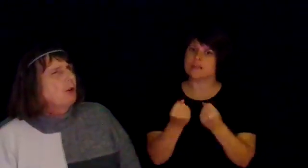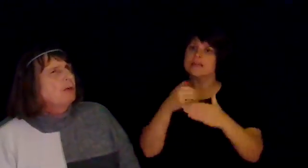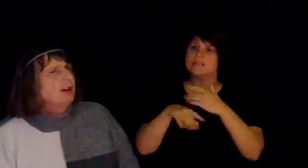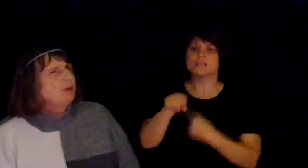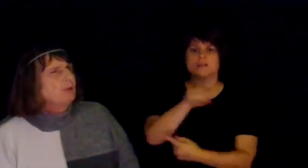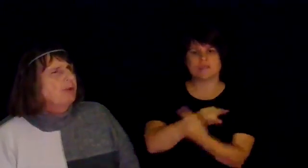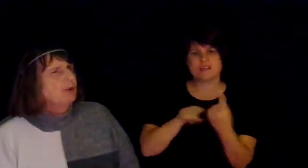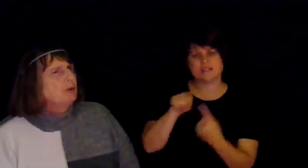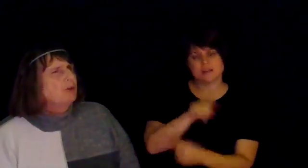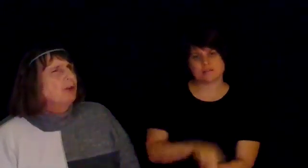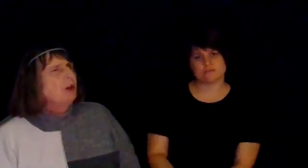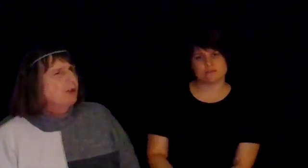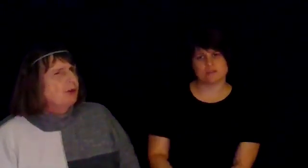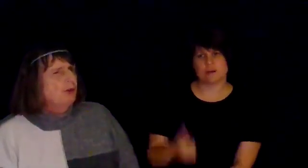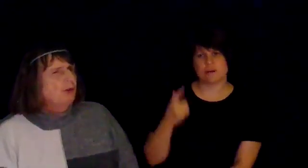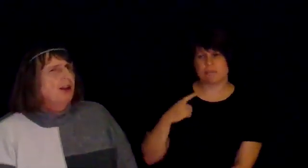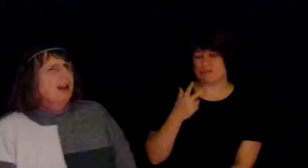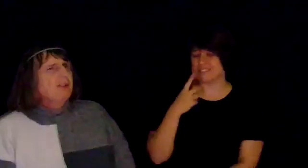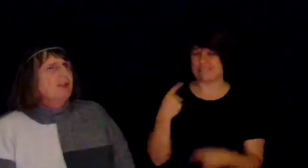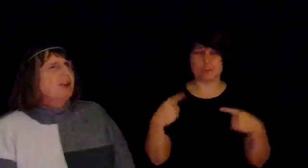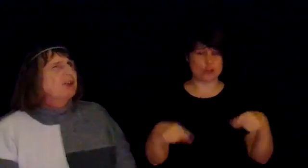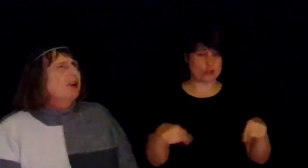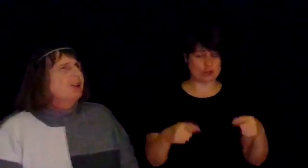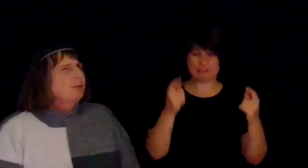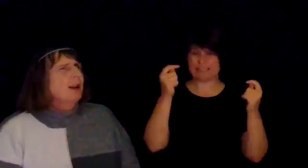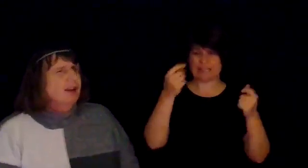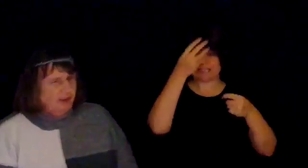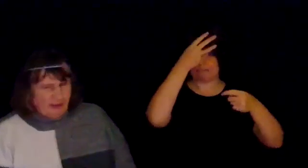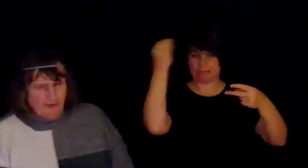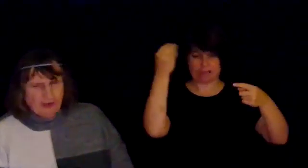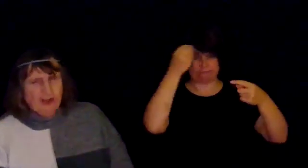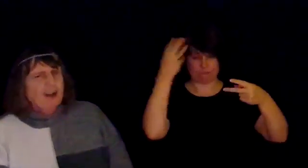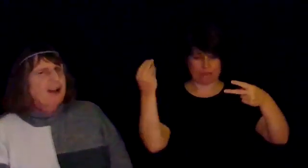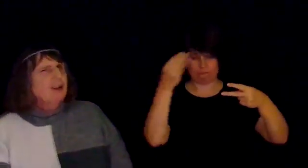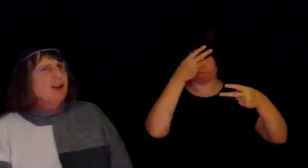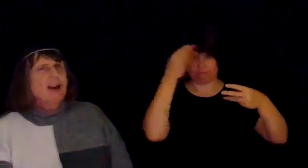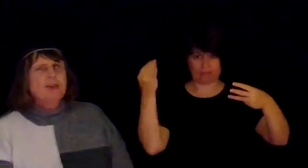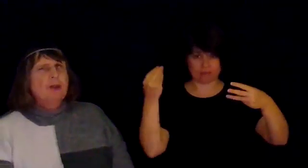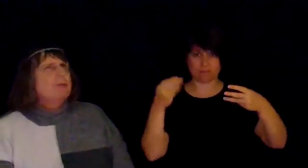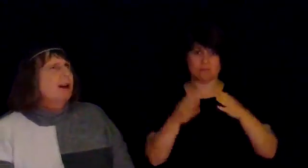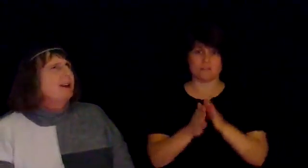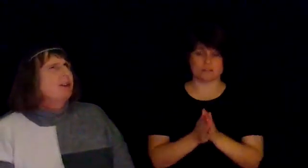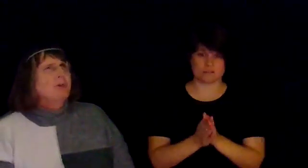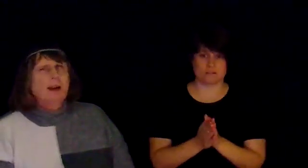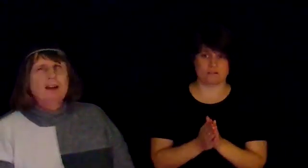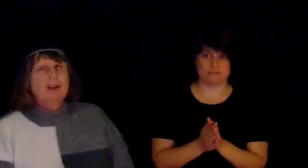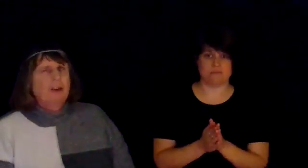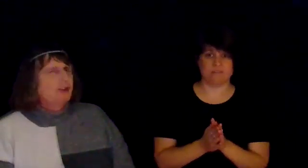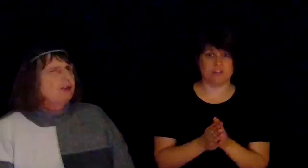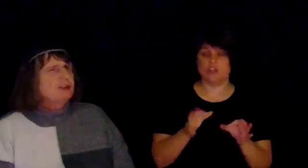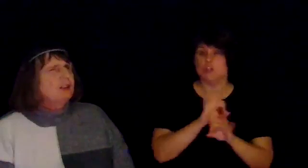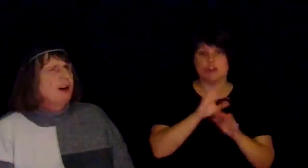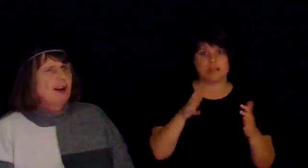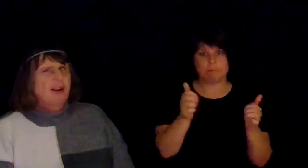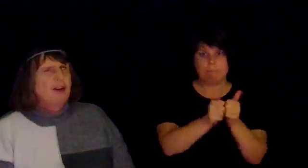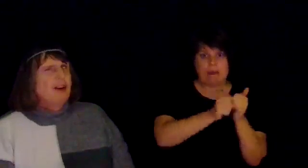you want to talk about if you're nervous or if you're in a strange place. It doesn't have to be pages and pages of